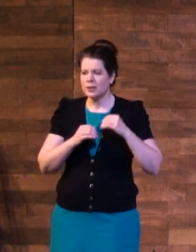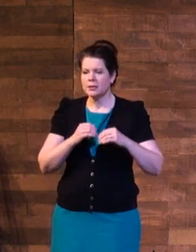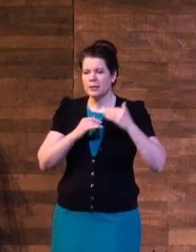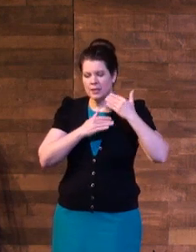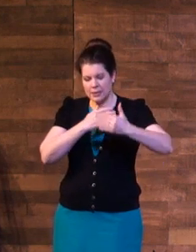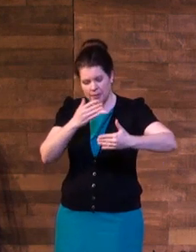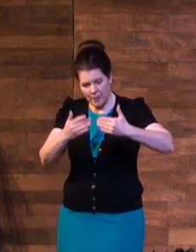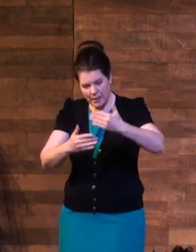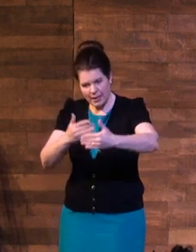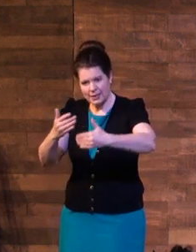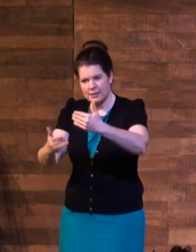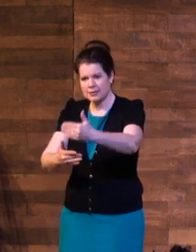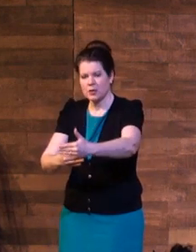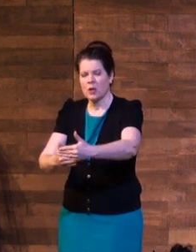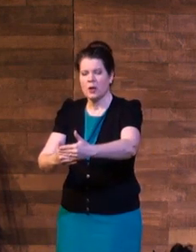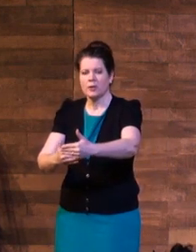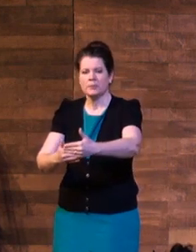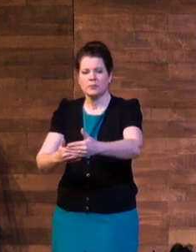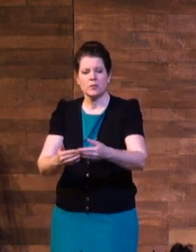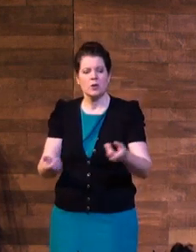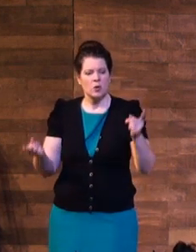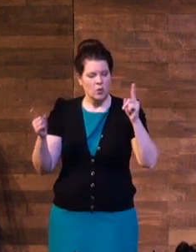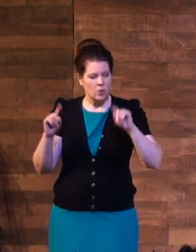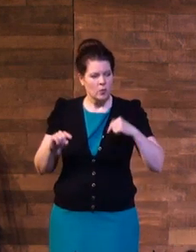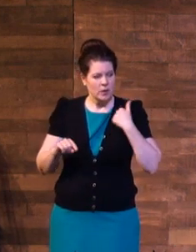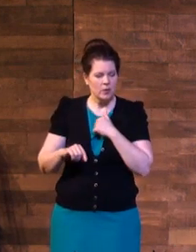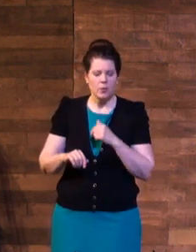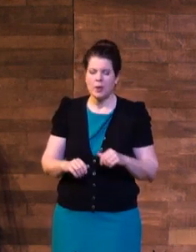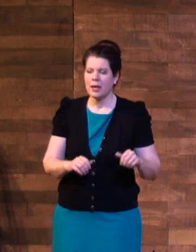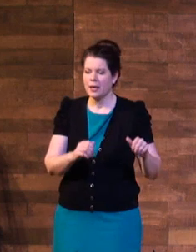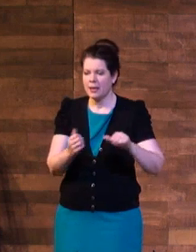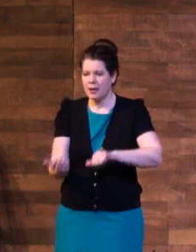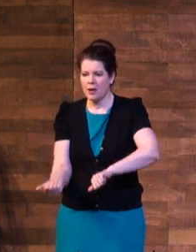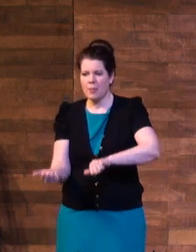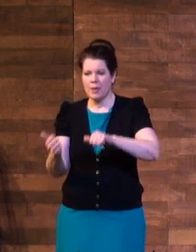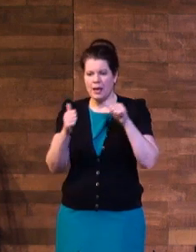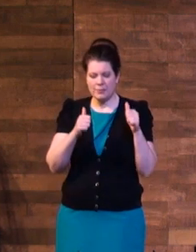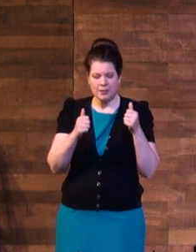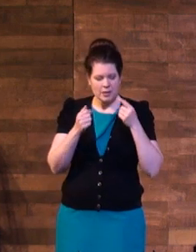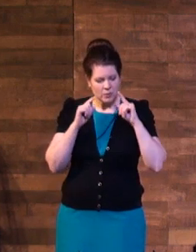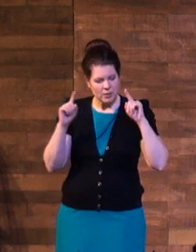we are dead, that we want Christ to live through us and to act through us,